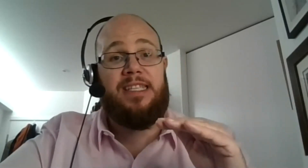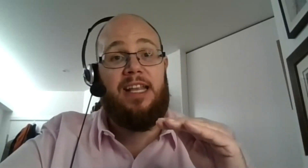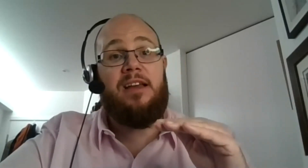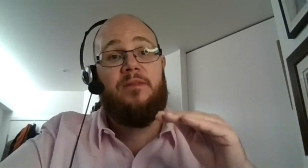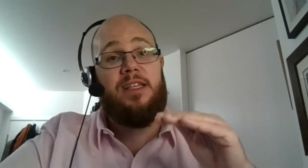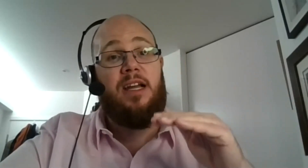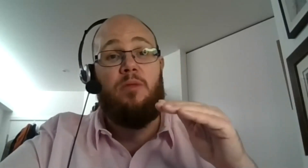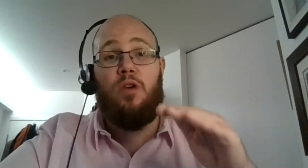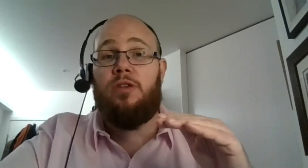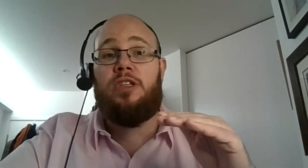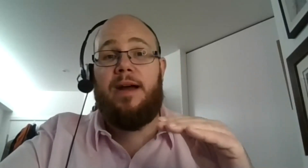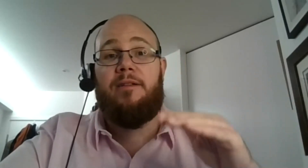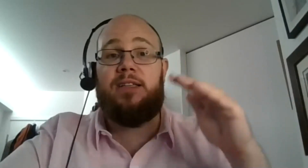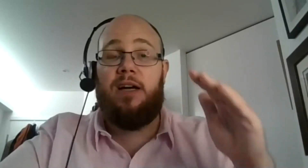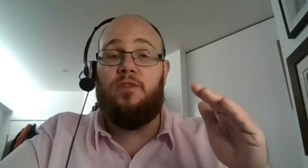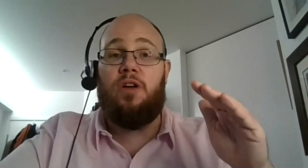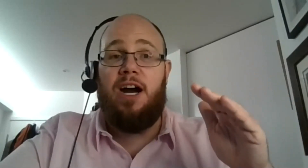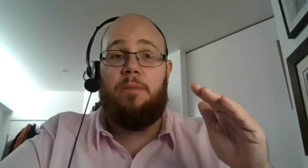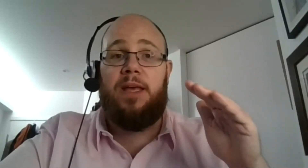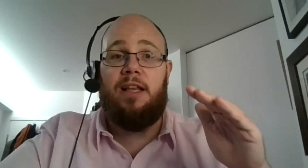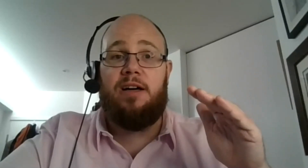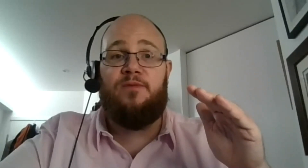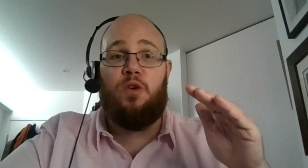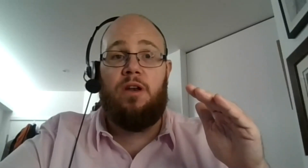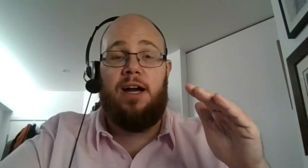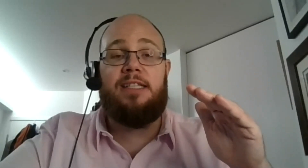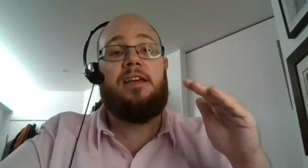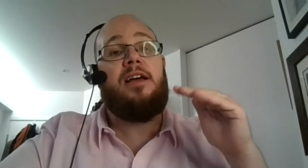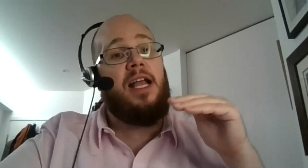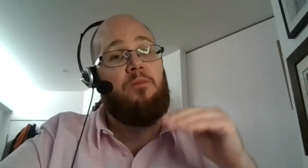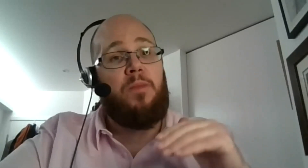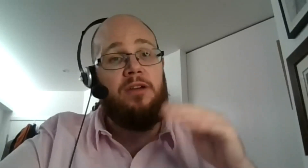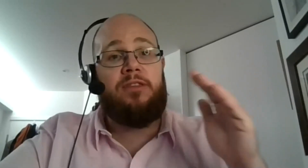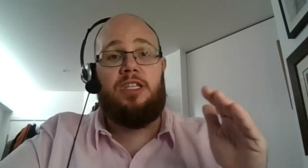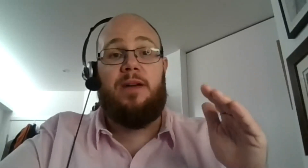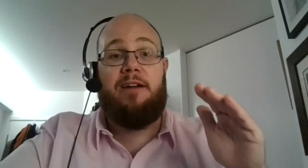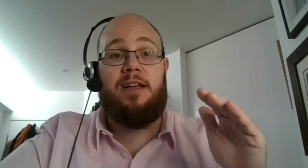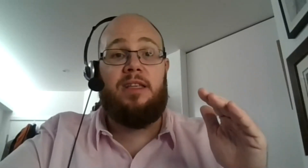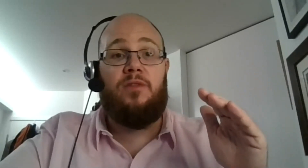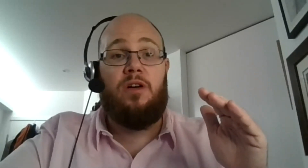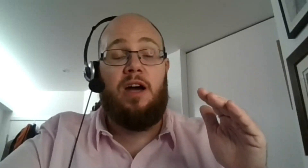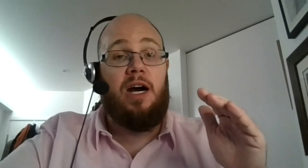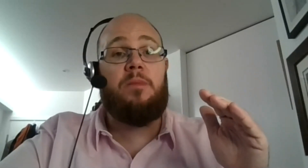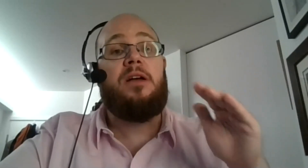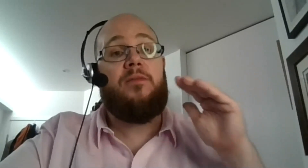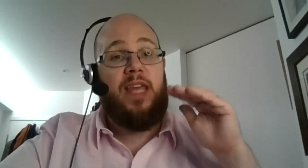seen there's only 1 or 2 areas that have gone up in the last fortnight. And in both the 2 areas that have gone up, there